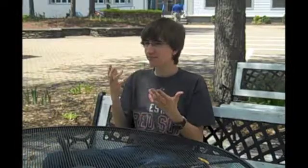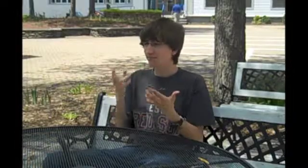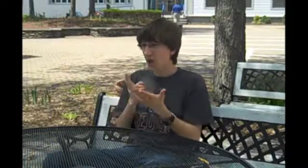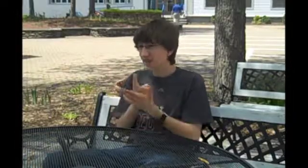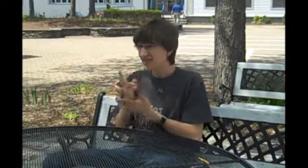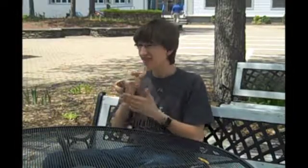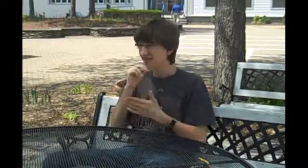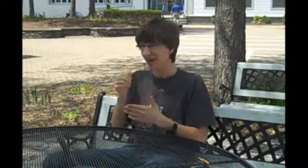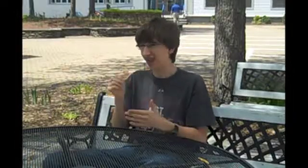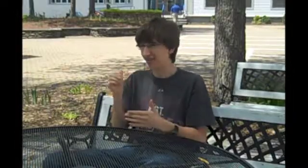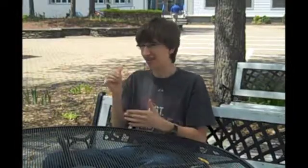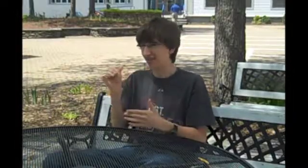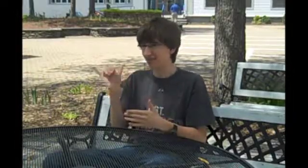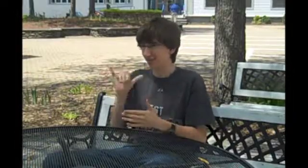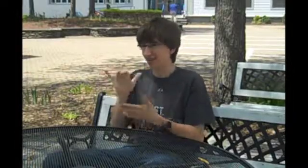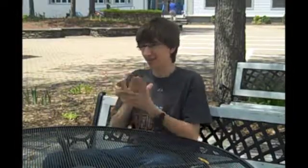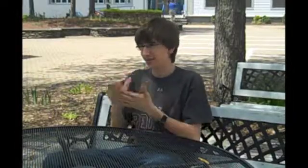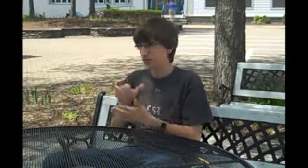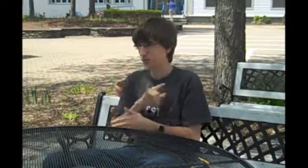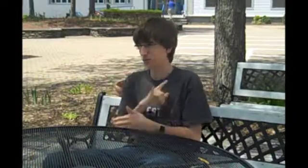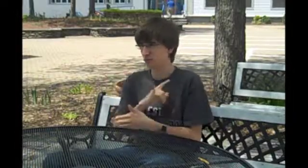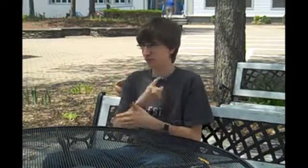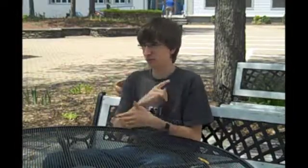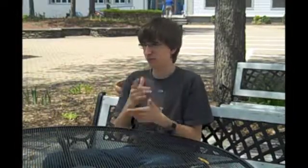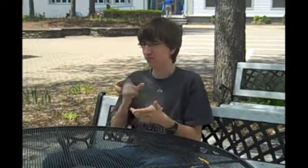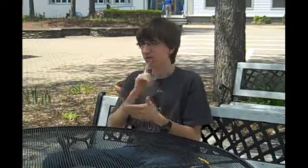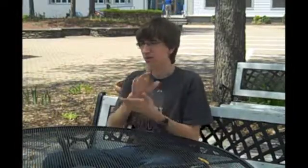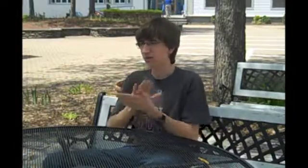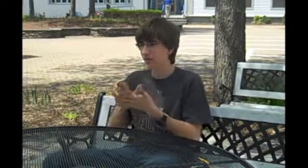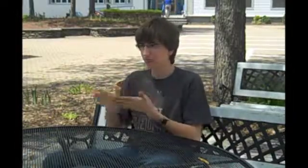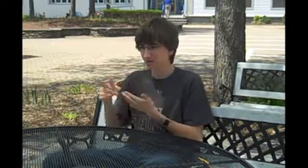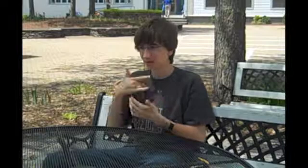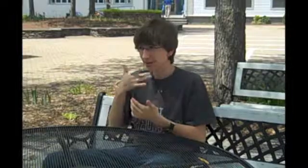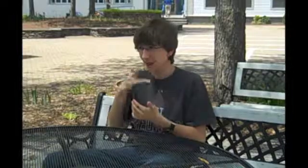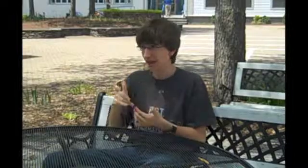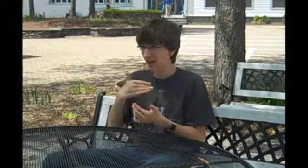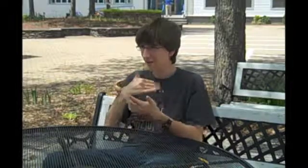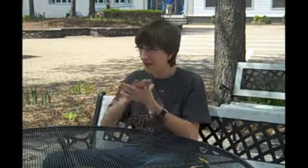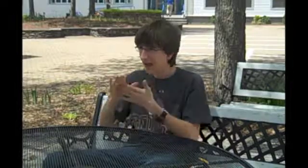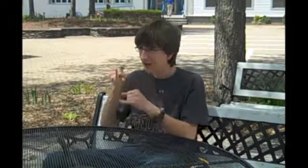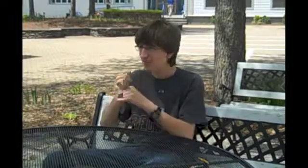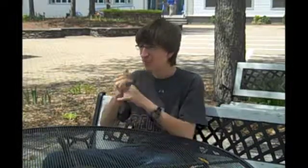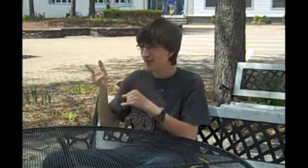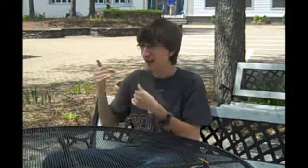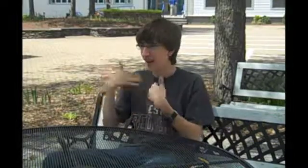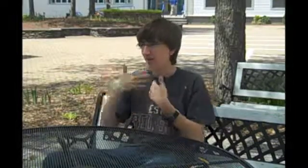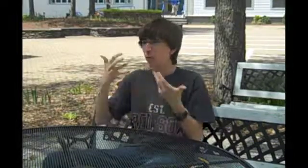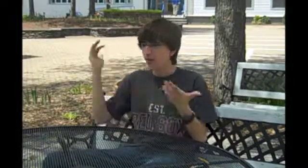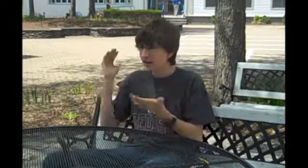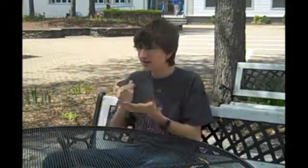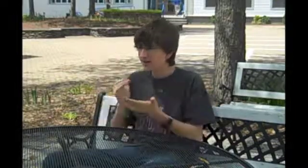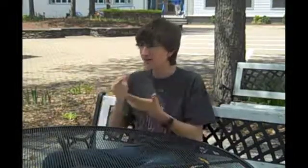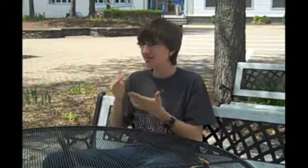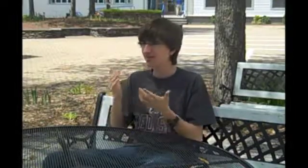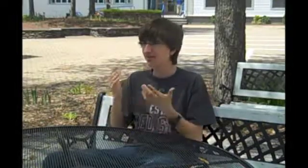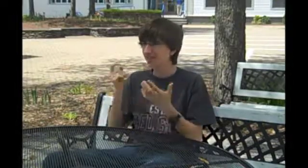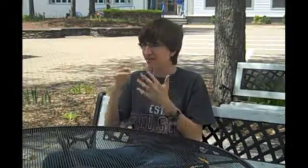Architecturally, very different. Nothing like you would see here on campus. We're very fortunate to have what we